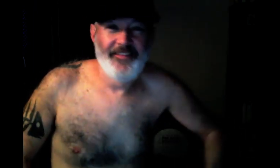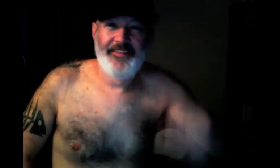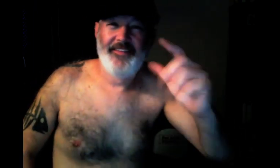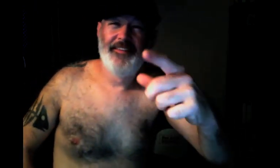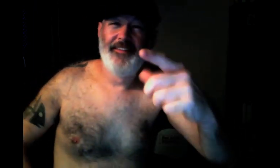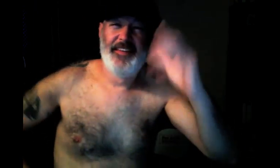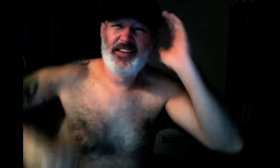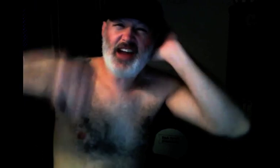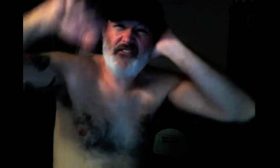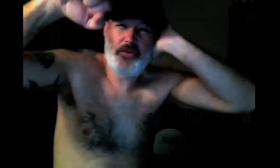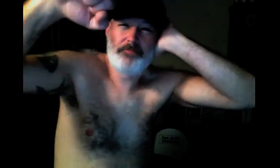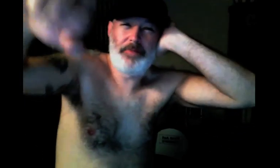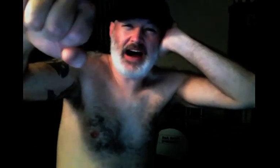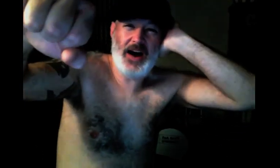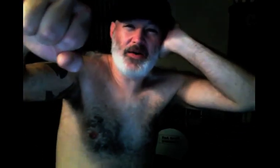Death Power!